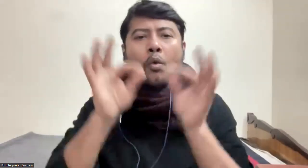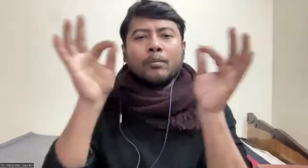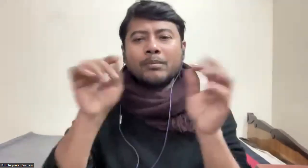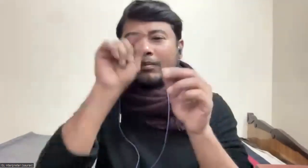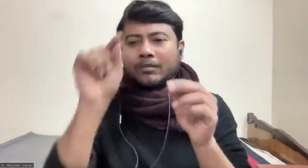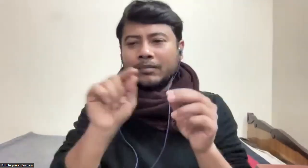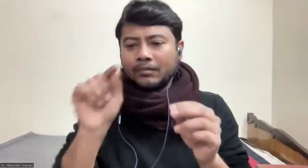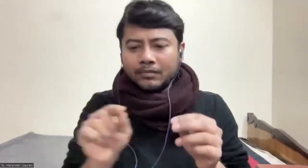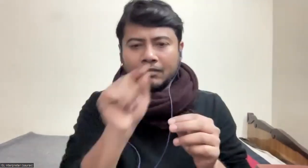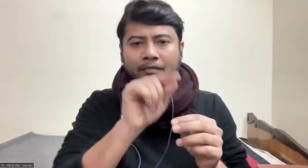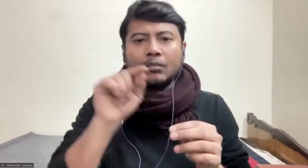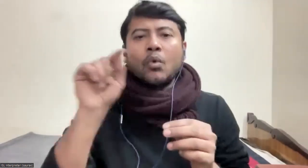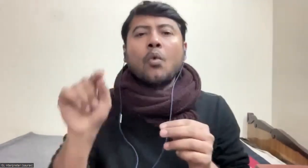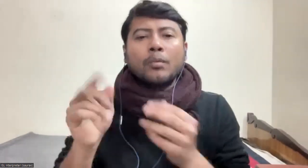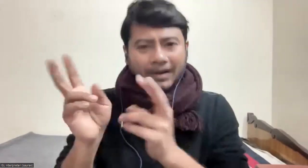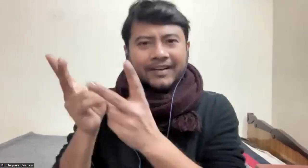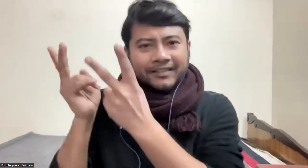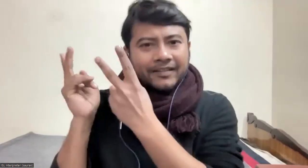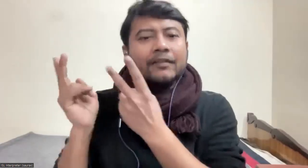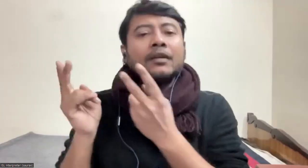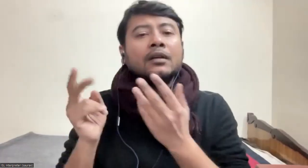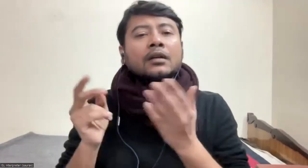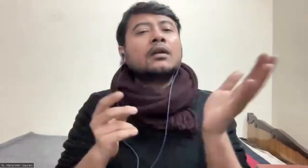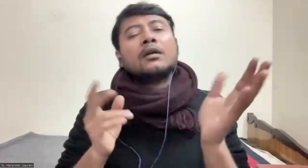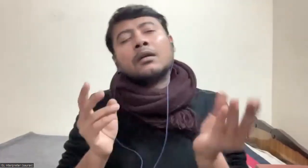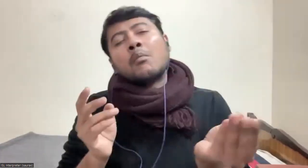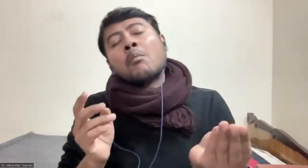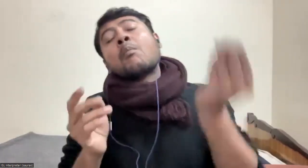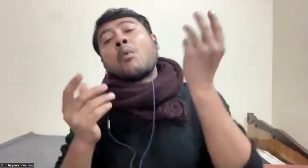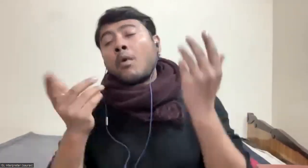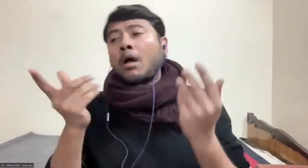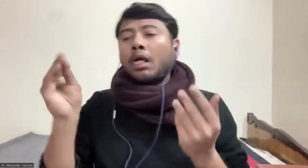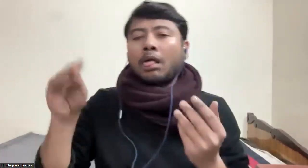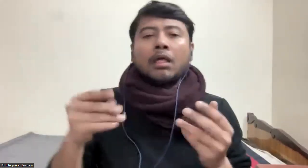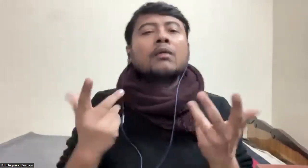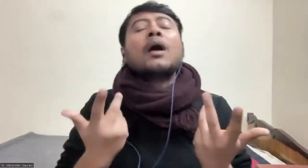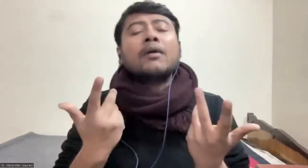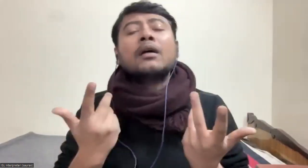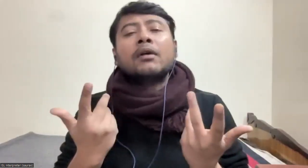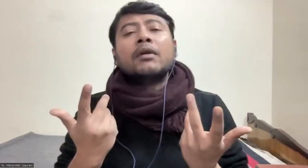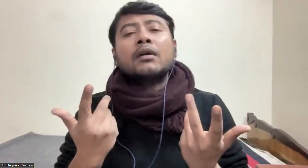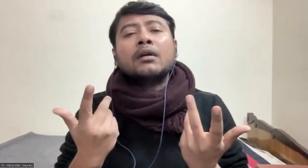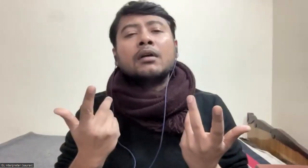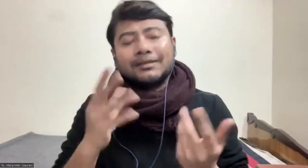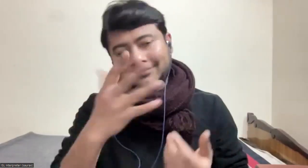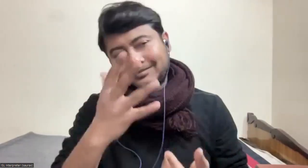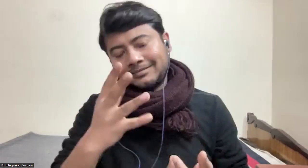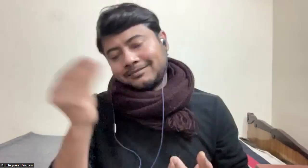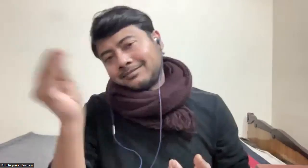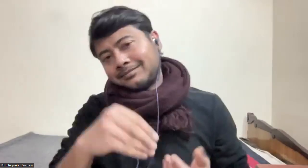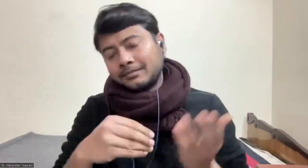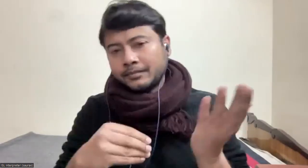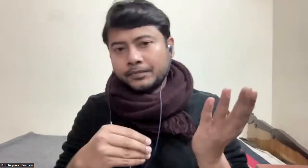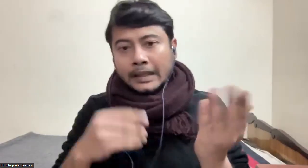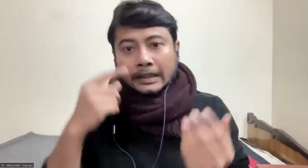some kind of some kind of a story. There is no truth in it." When we think like that, if we are